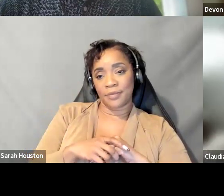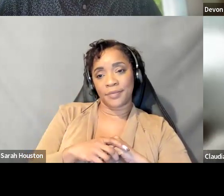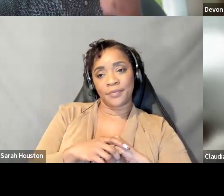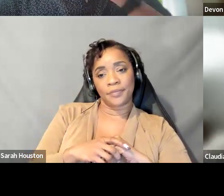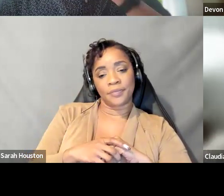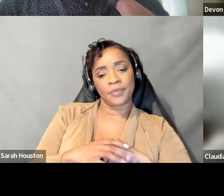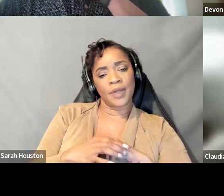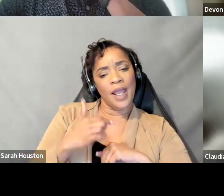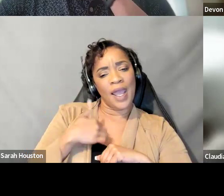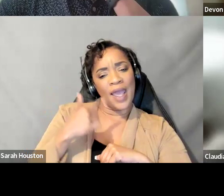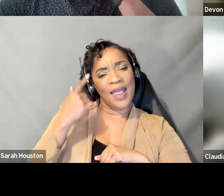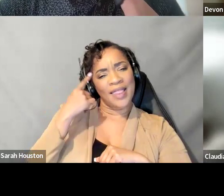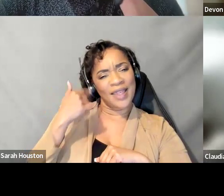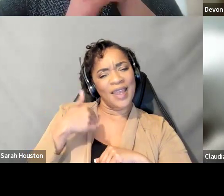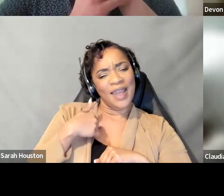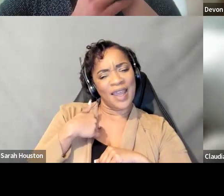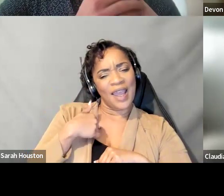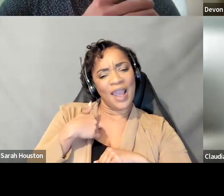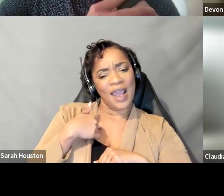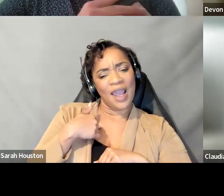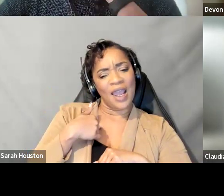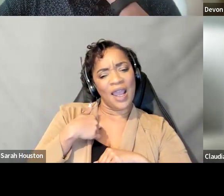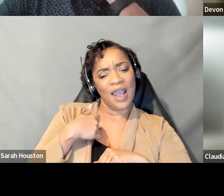I think the answer you gave was great. I mean,